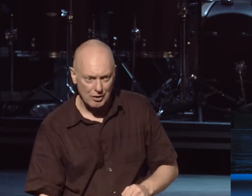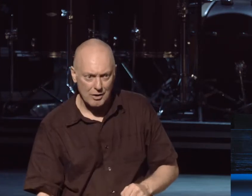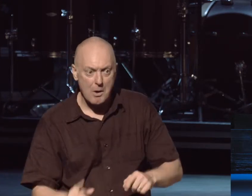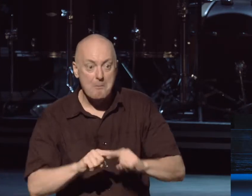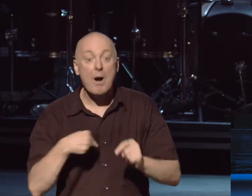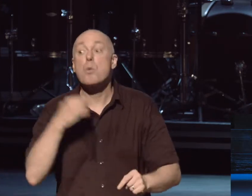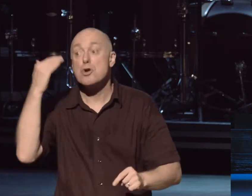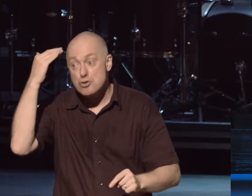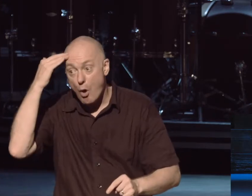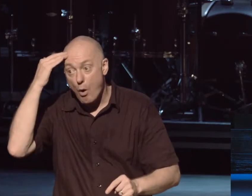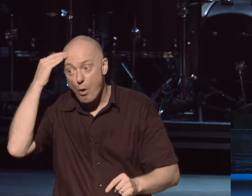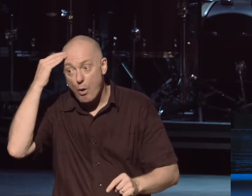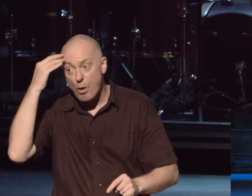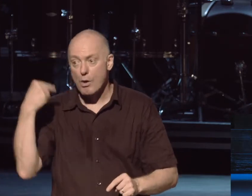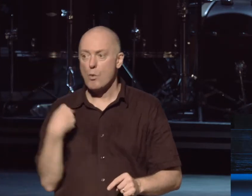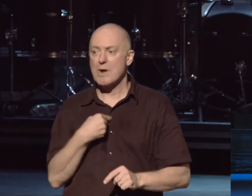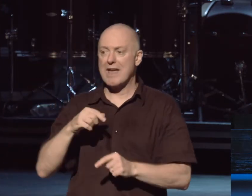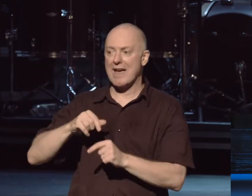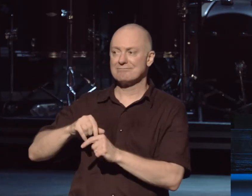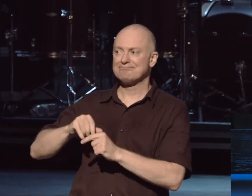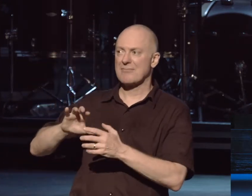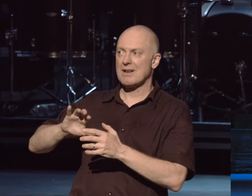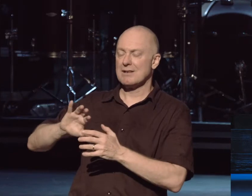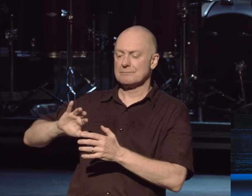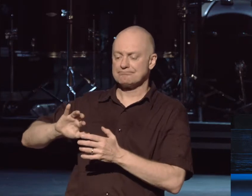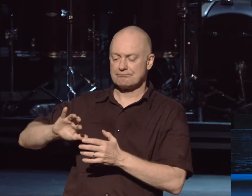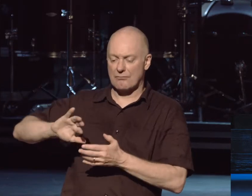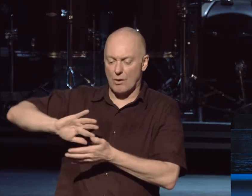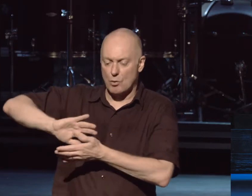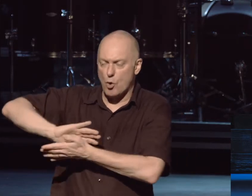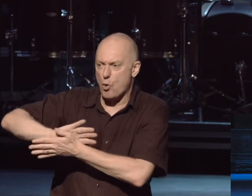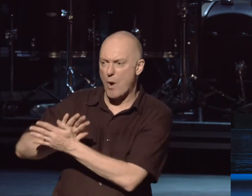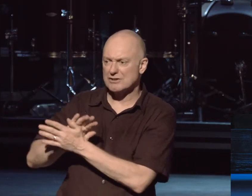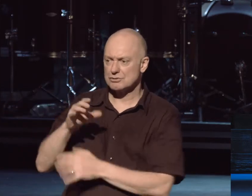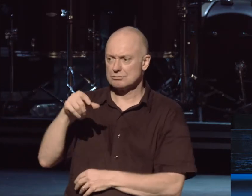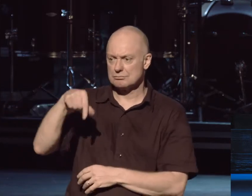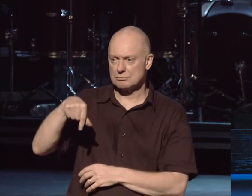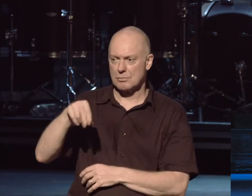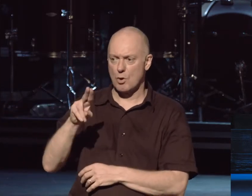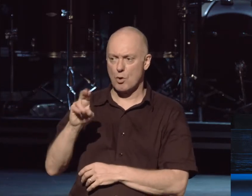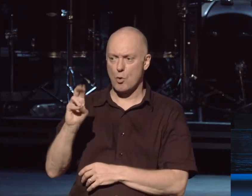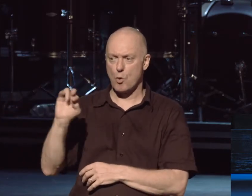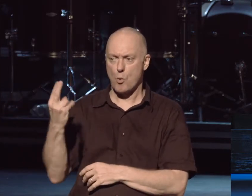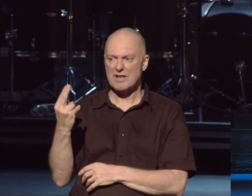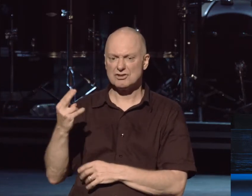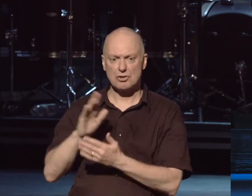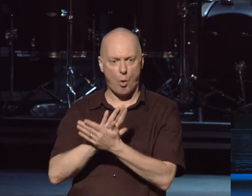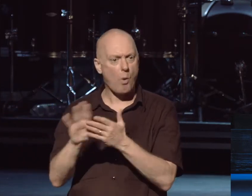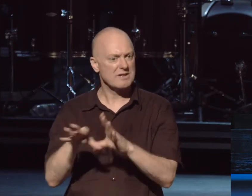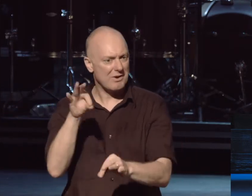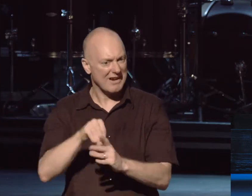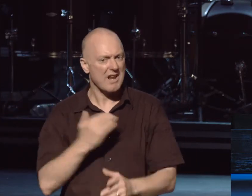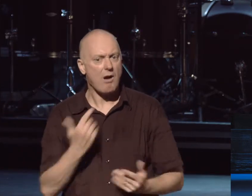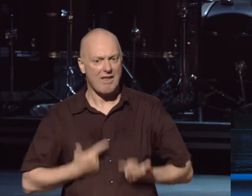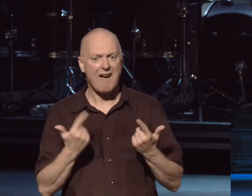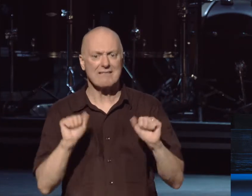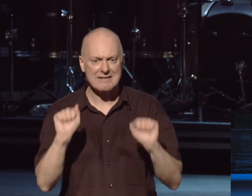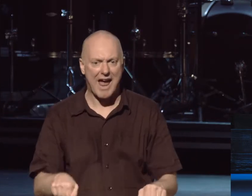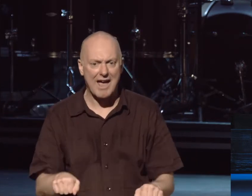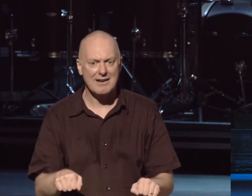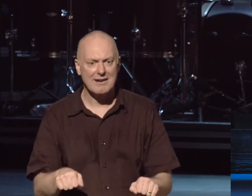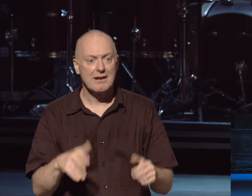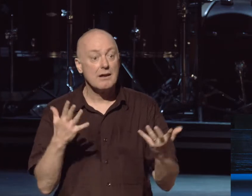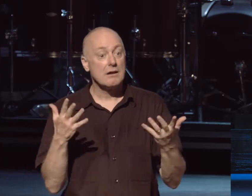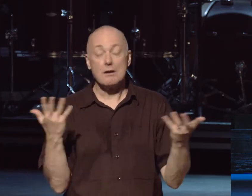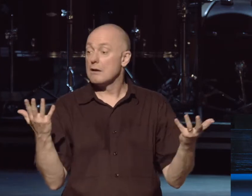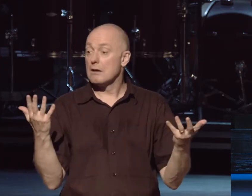from Scripture we can quench the Spirit of God in our lives. We can grieve the Spirit of God within our lives. And the